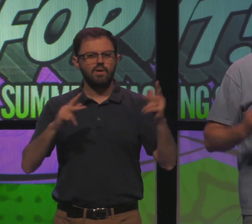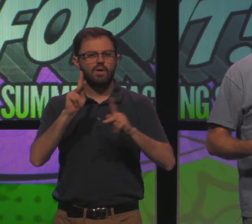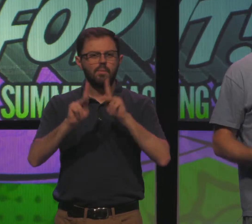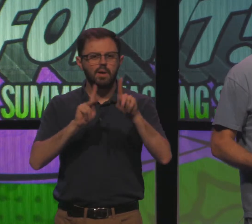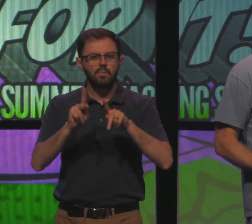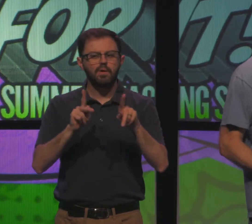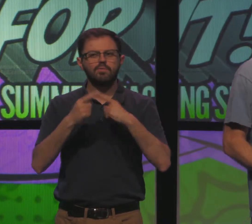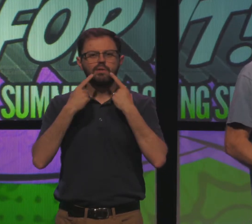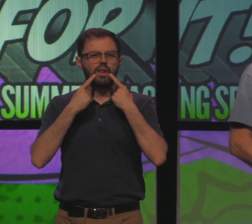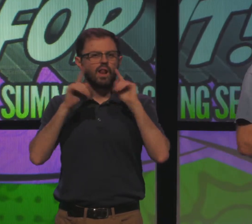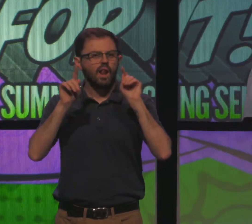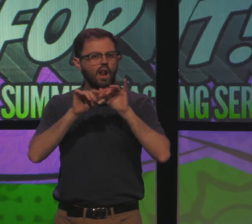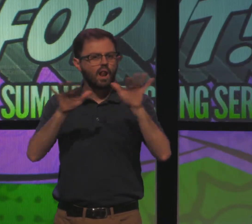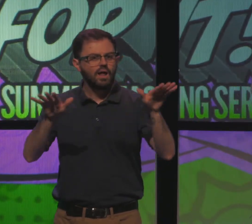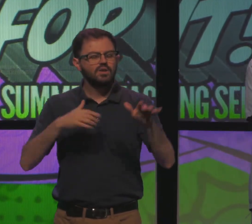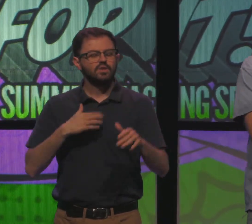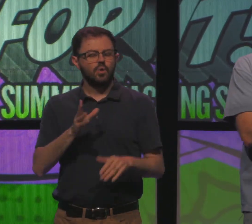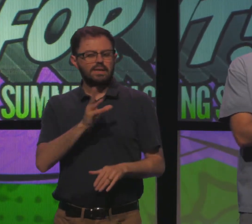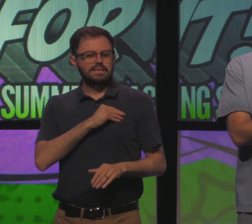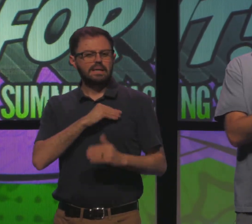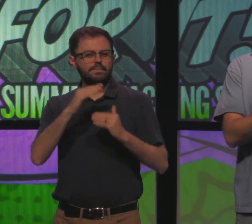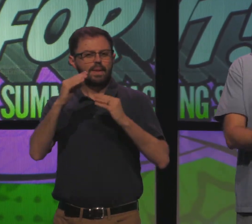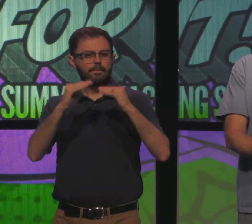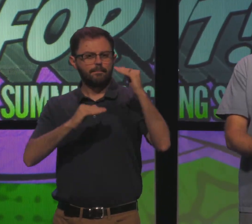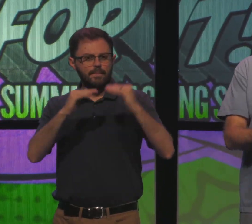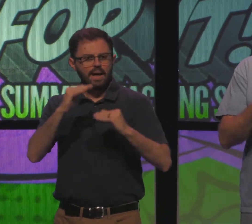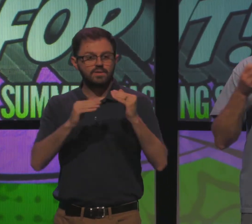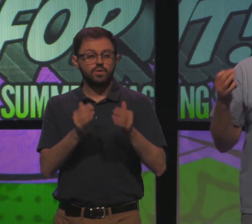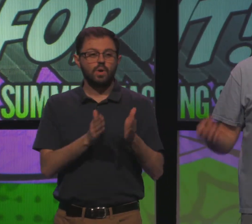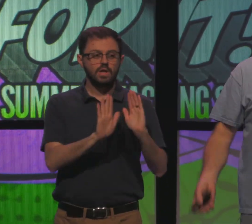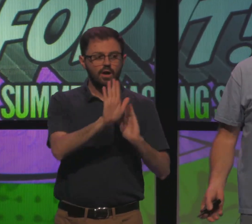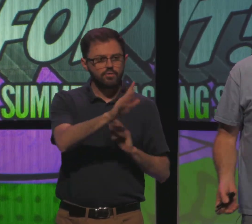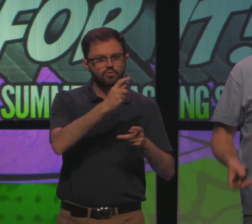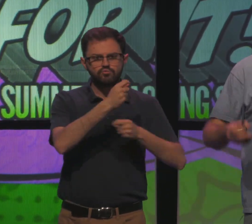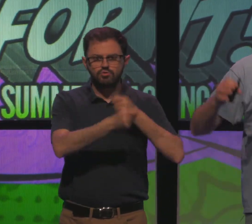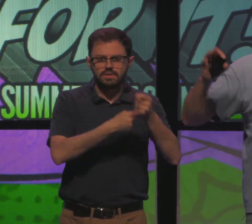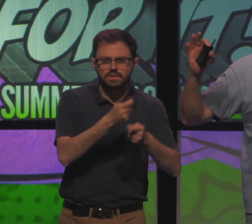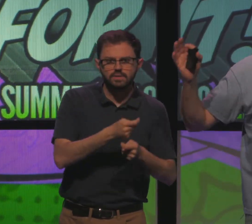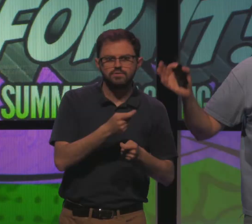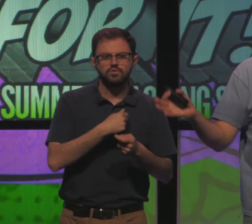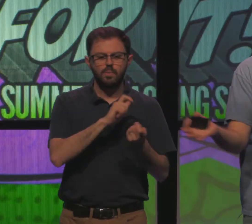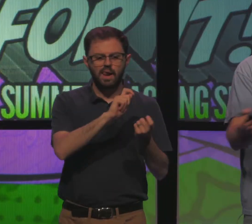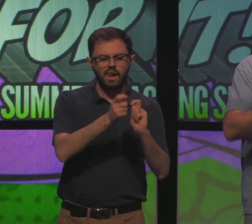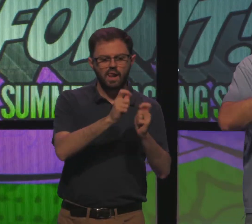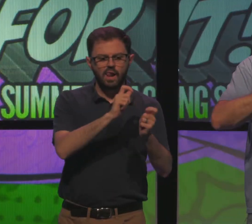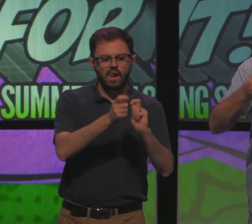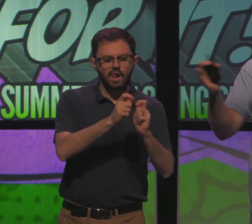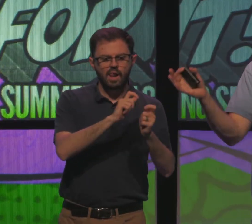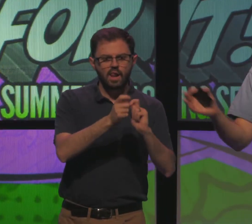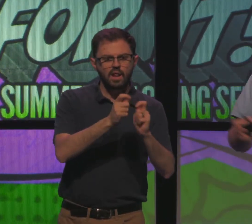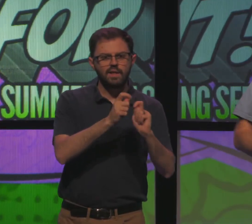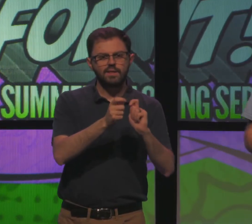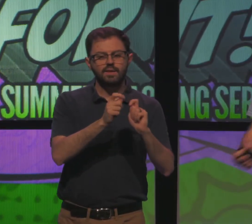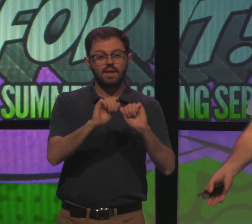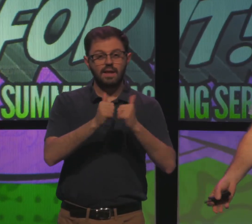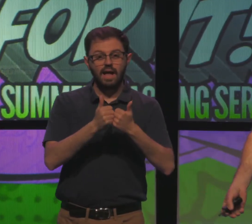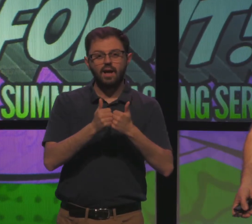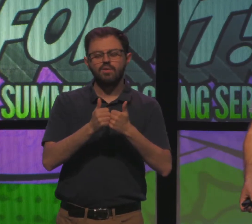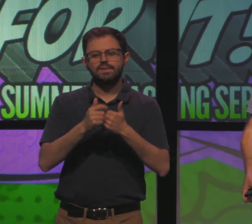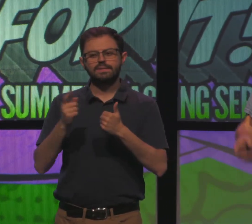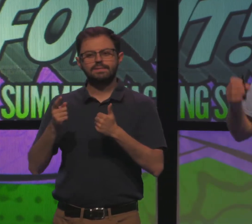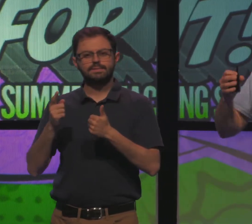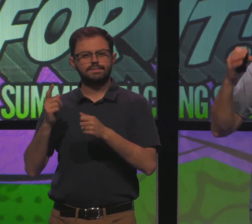so embrace that balance. Allow traditions to be renewed and revitalized by this constant flow of living